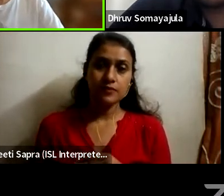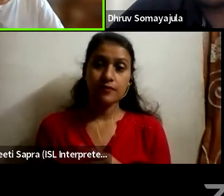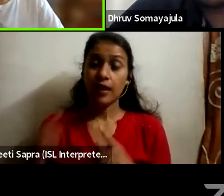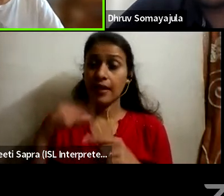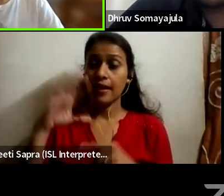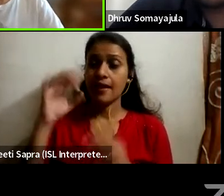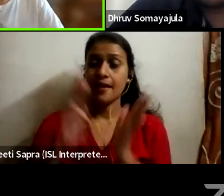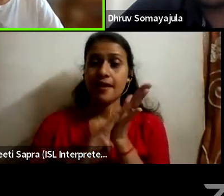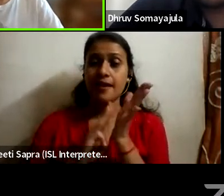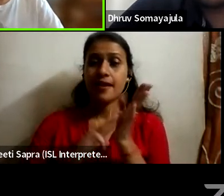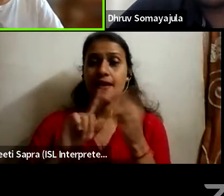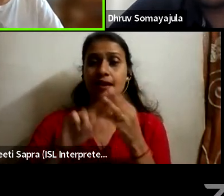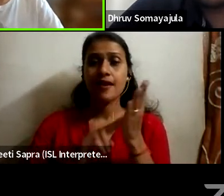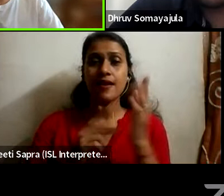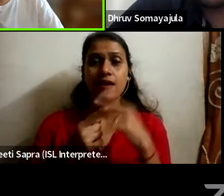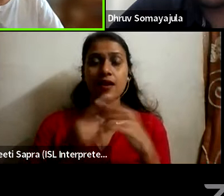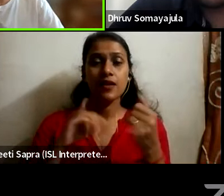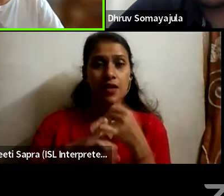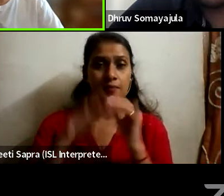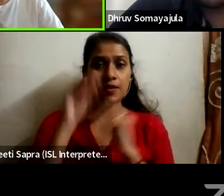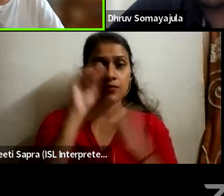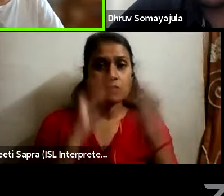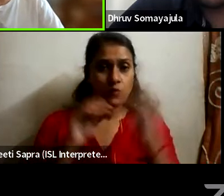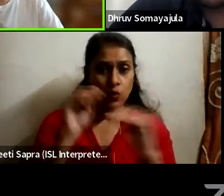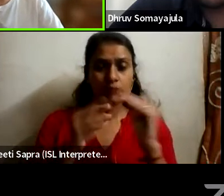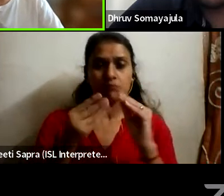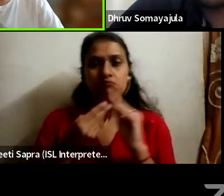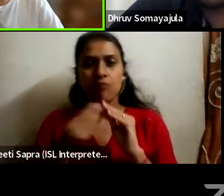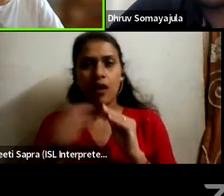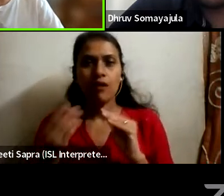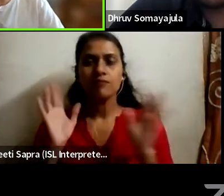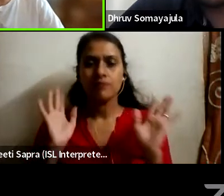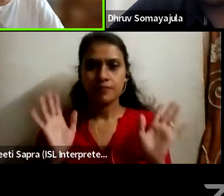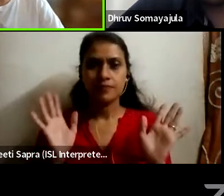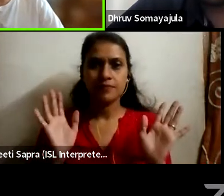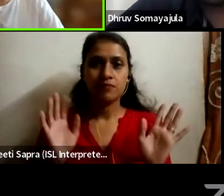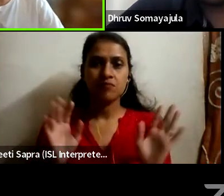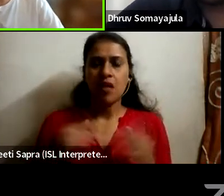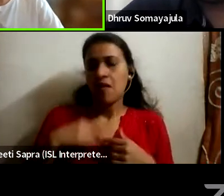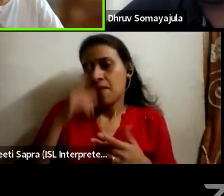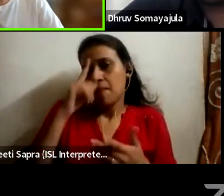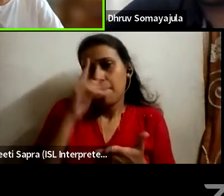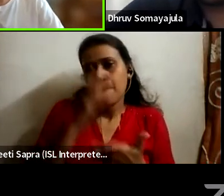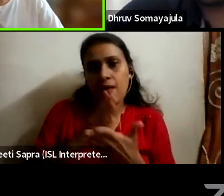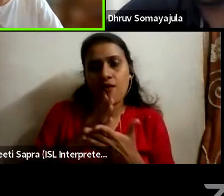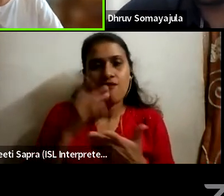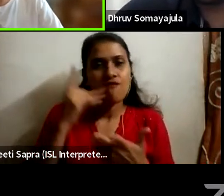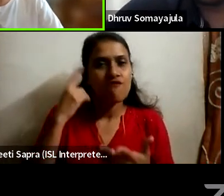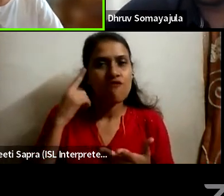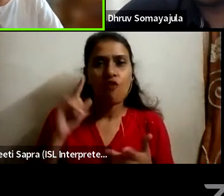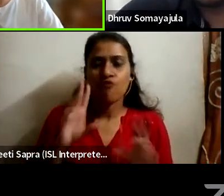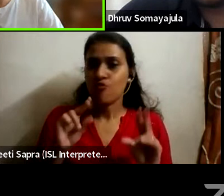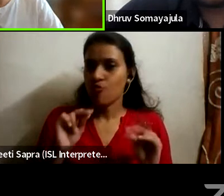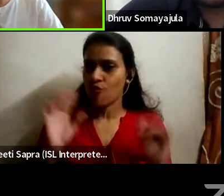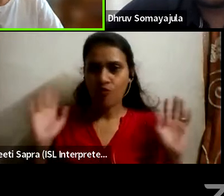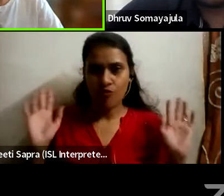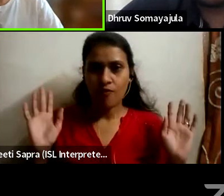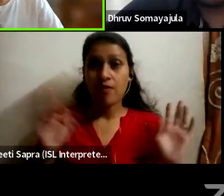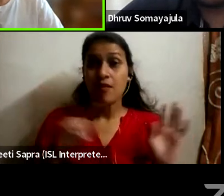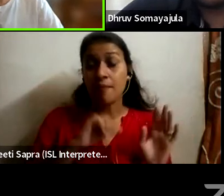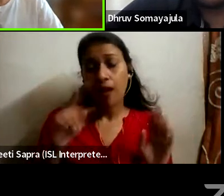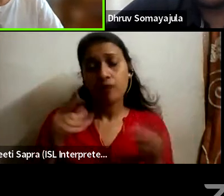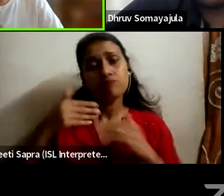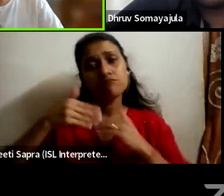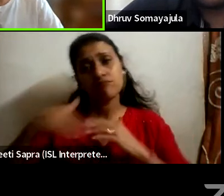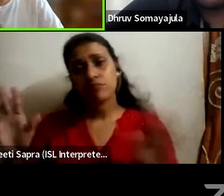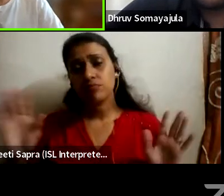comments on where the field is headed in the near term. By the way, I don't believe in making forecasts that go beyond 18 months, because I